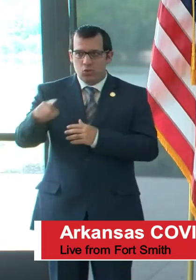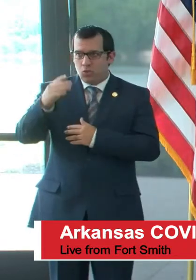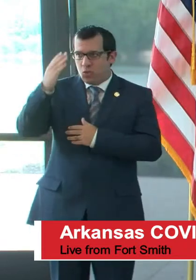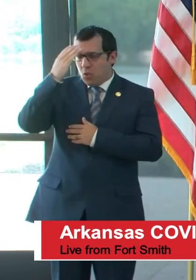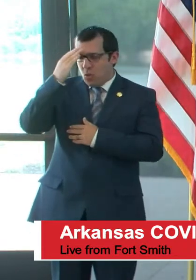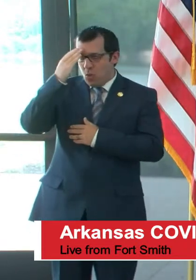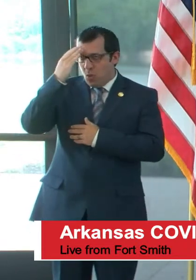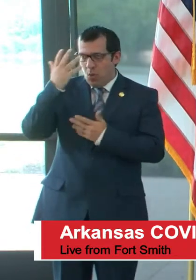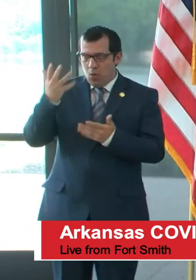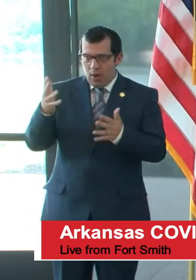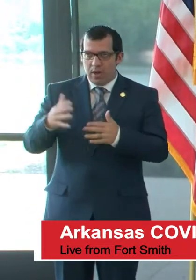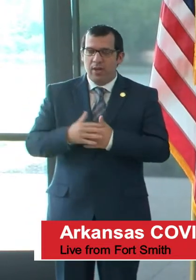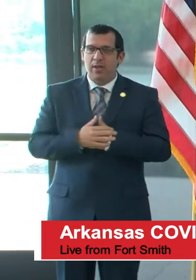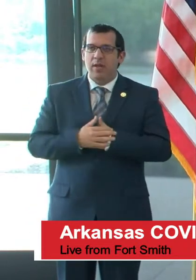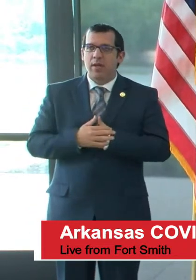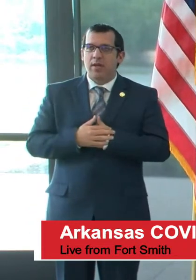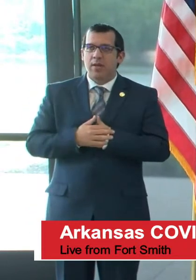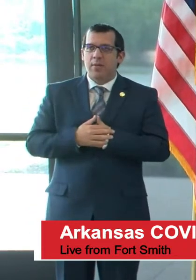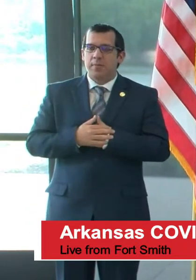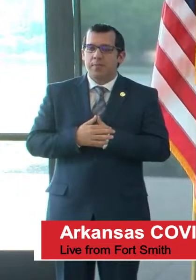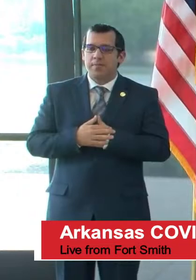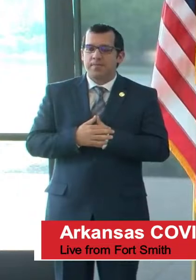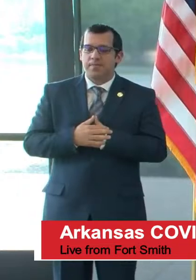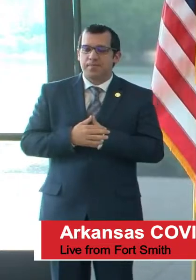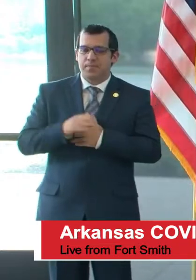we have the COVID